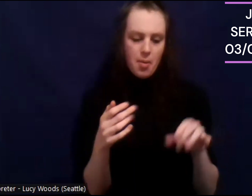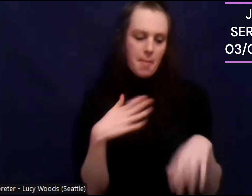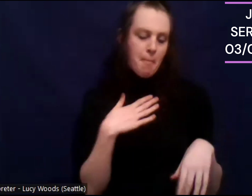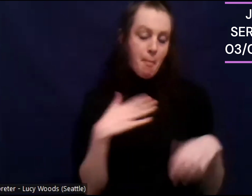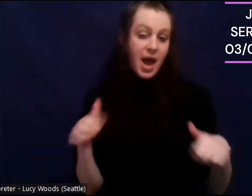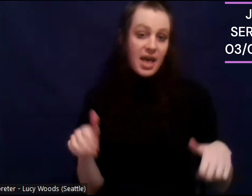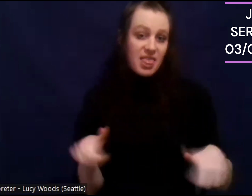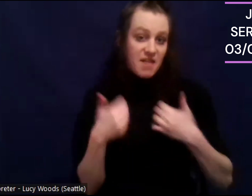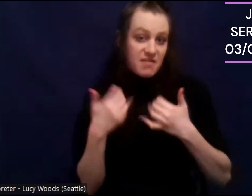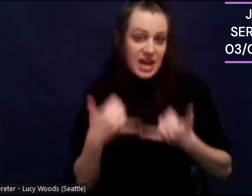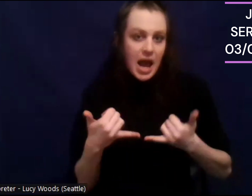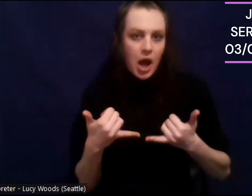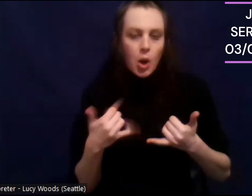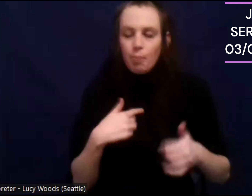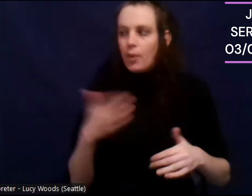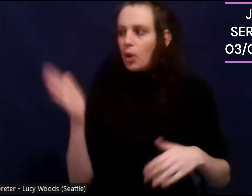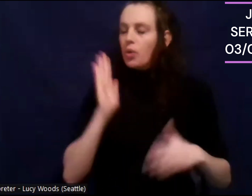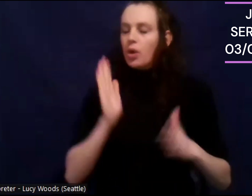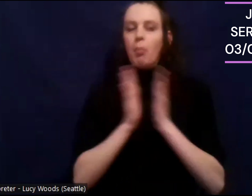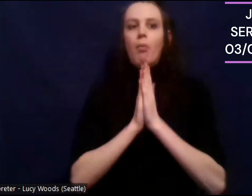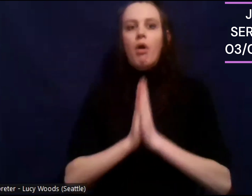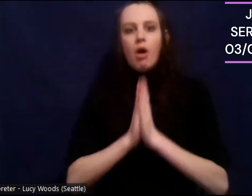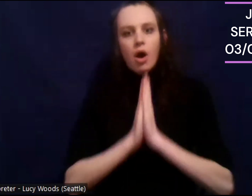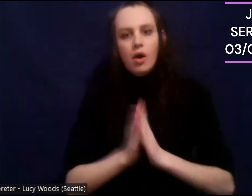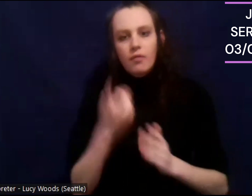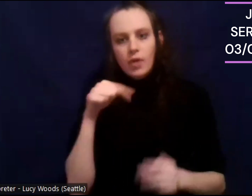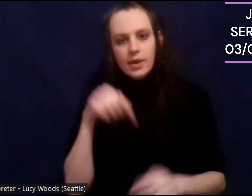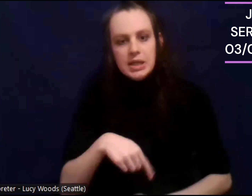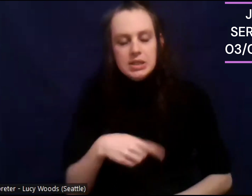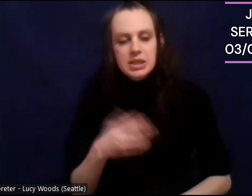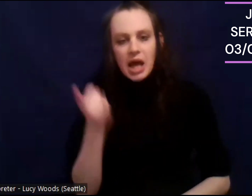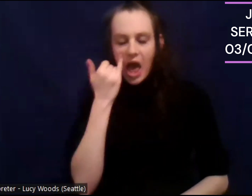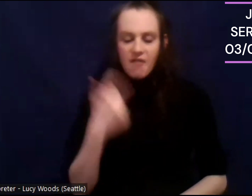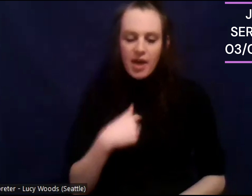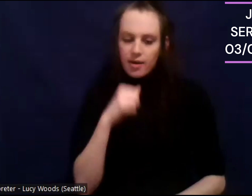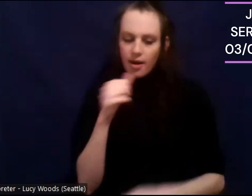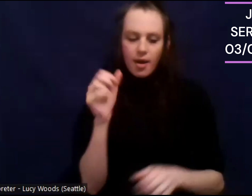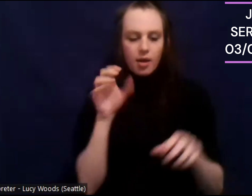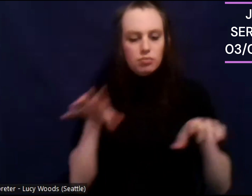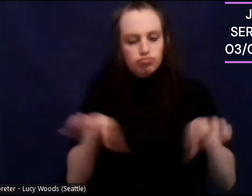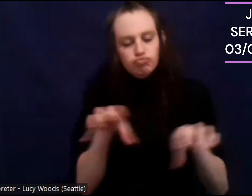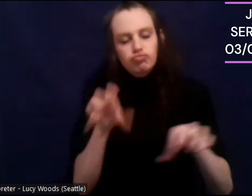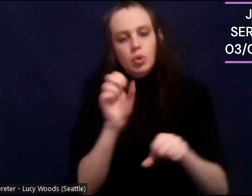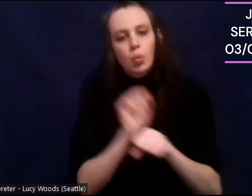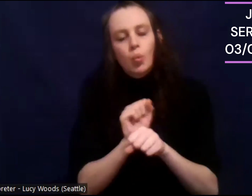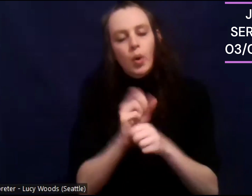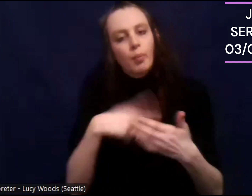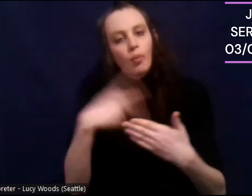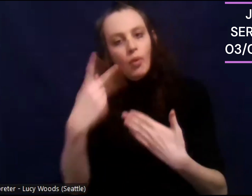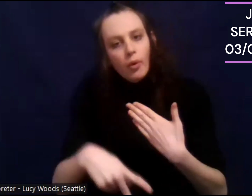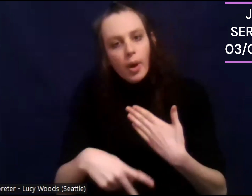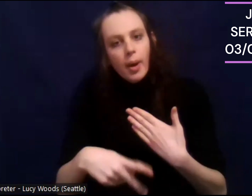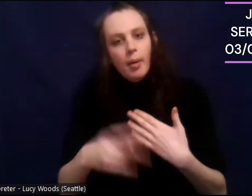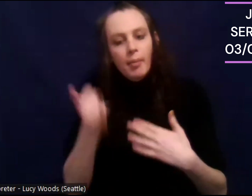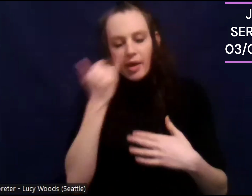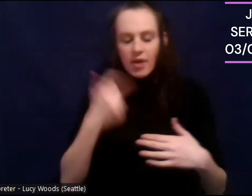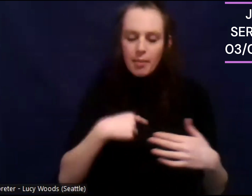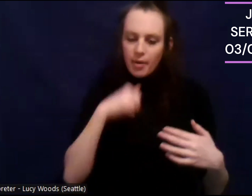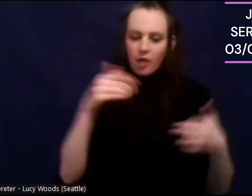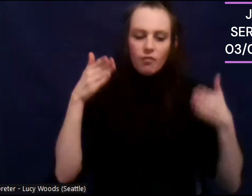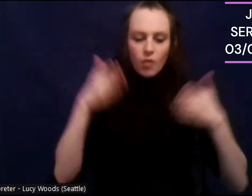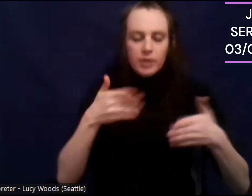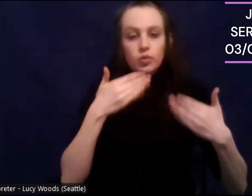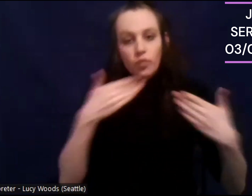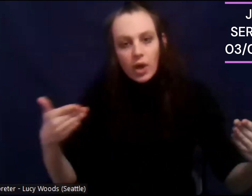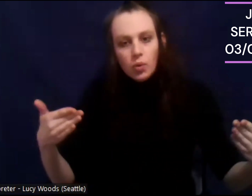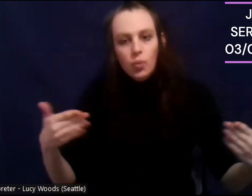for. And if I'm not watching myself, if I'm not actively working this program, if I'm not focusing on what I have to be grateful, I can